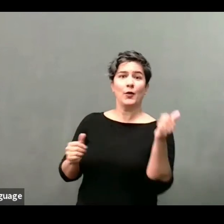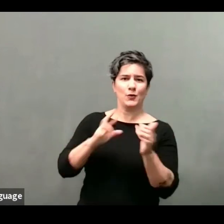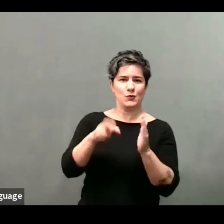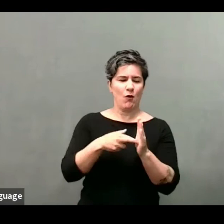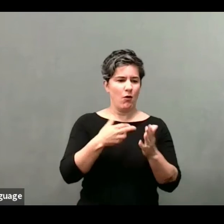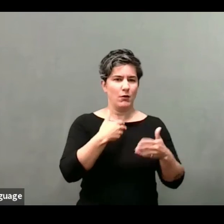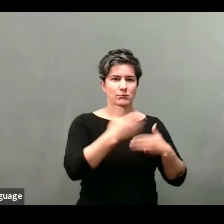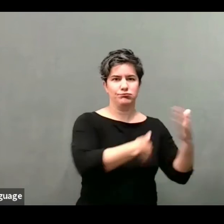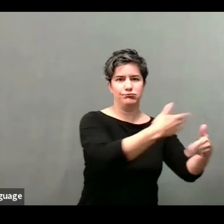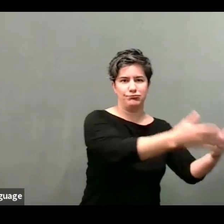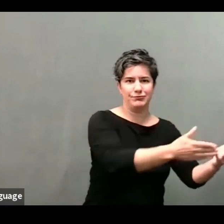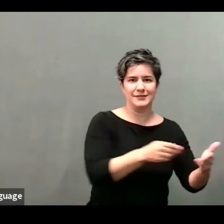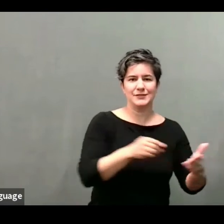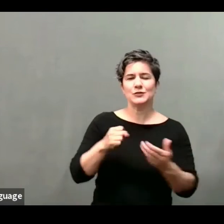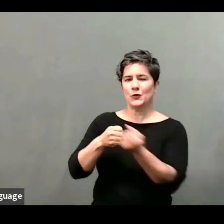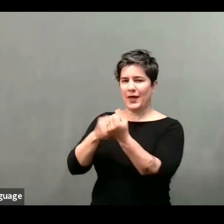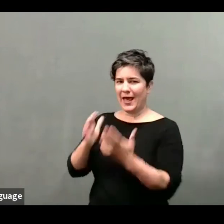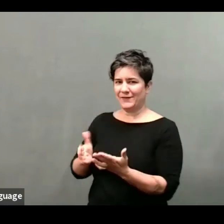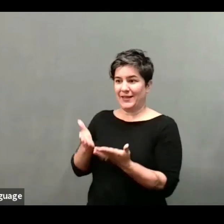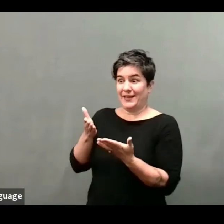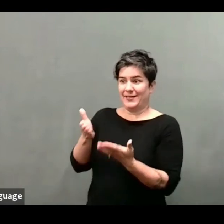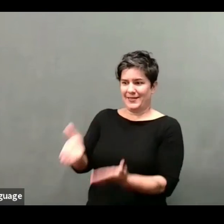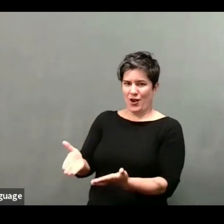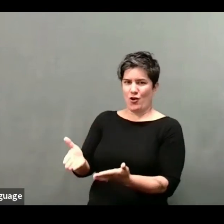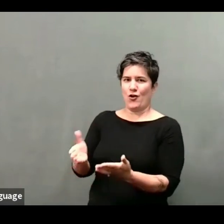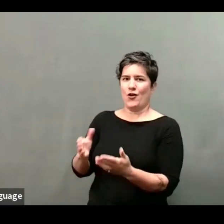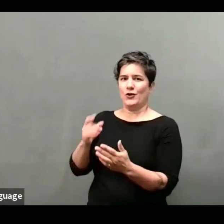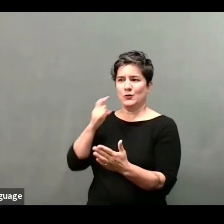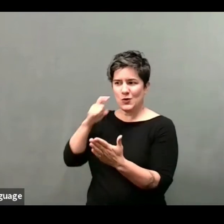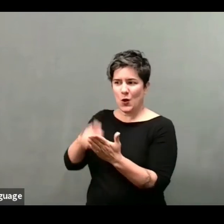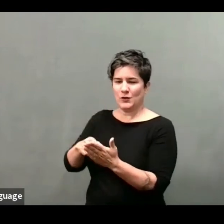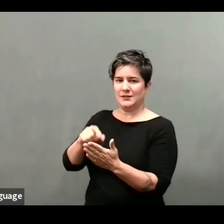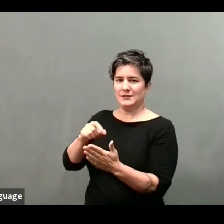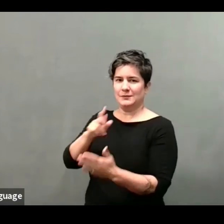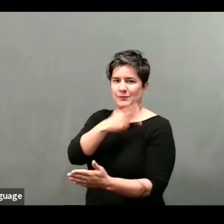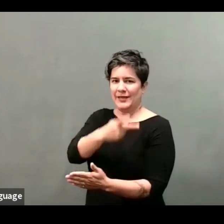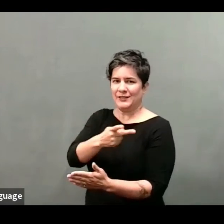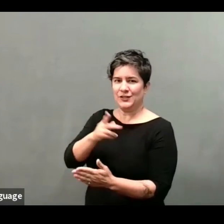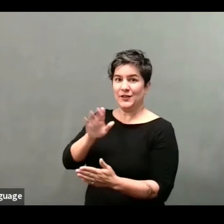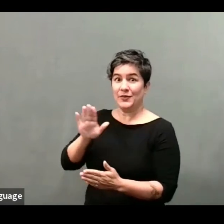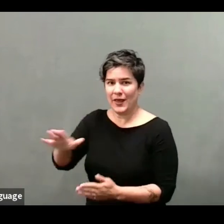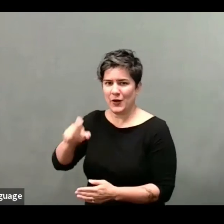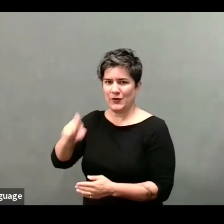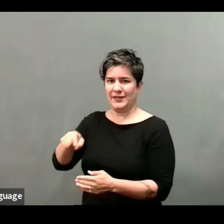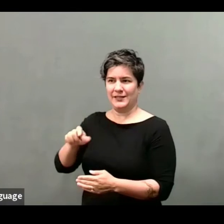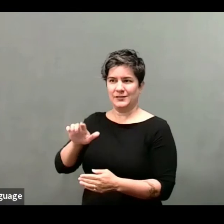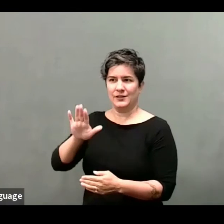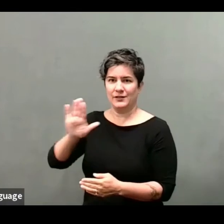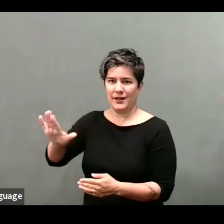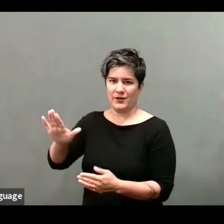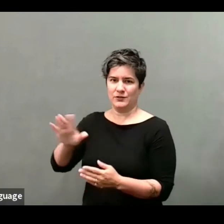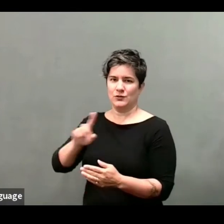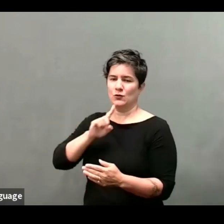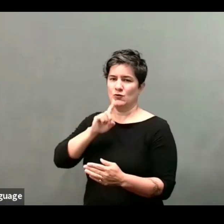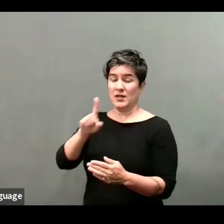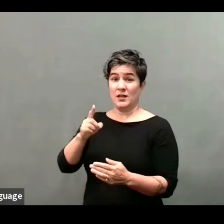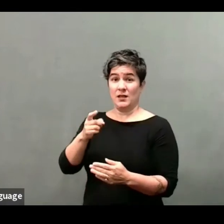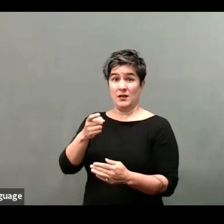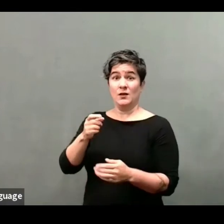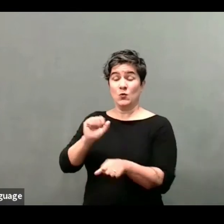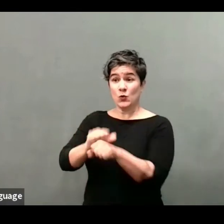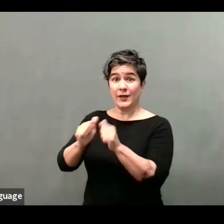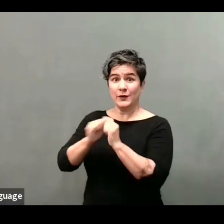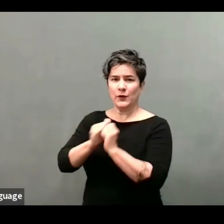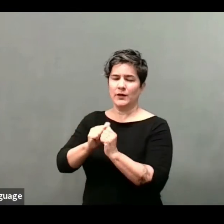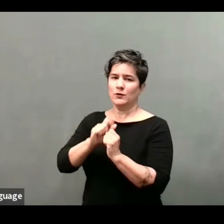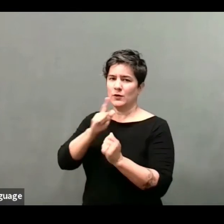nonverbal cues too, that the patient may have a need that needed to be expressed. So that kind of collaboration can really, really elevate